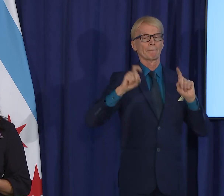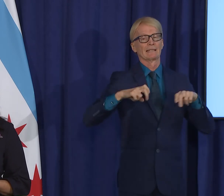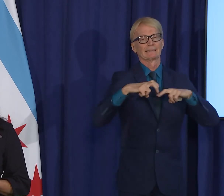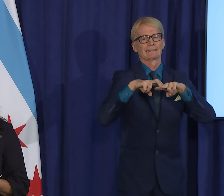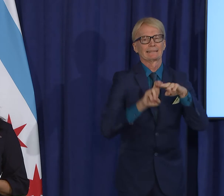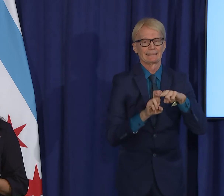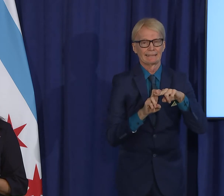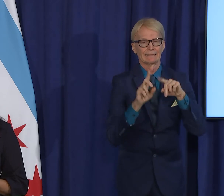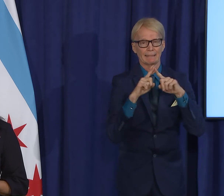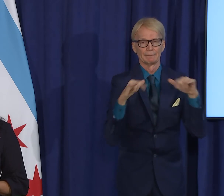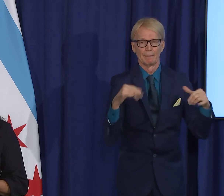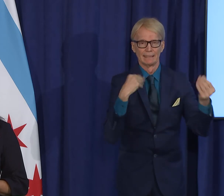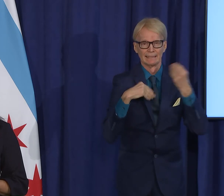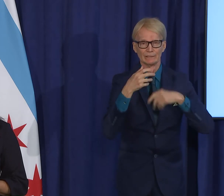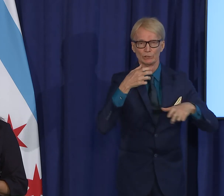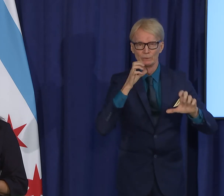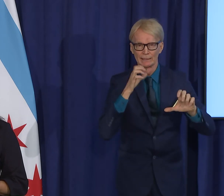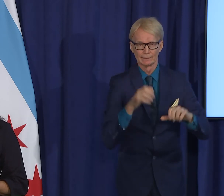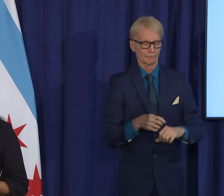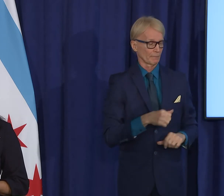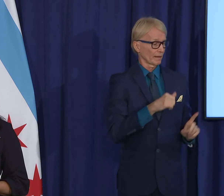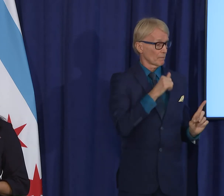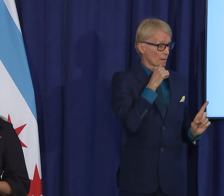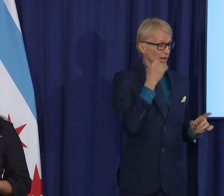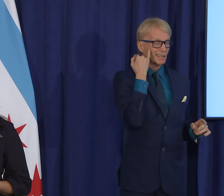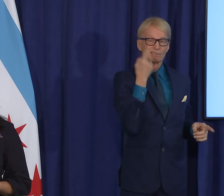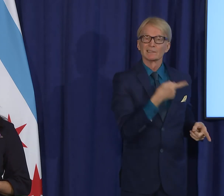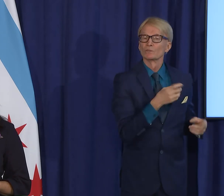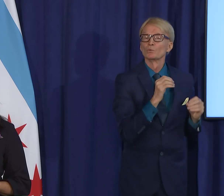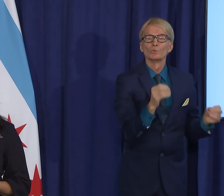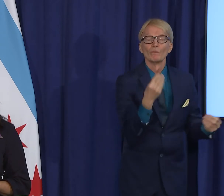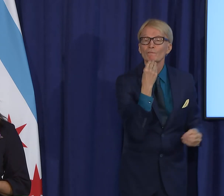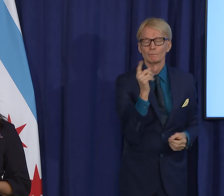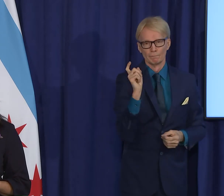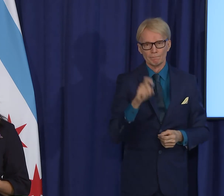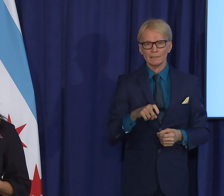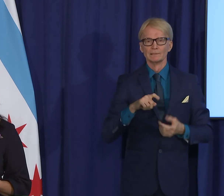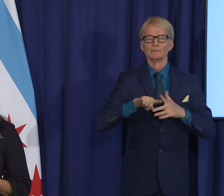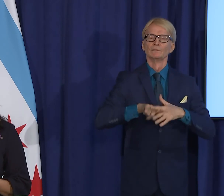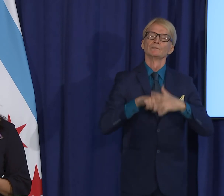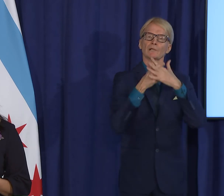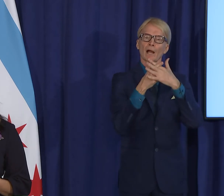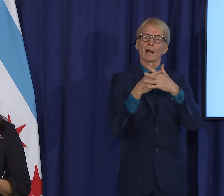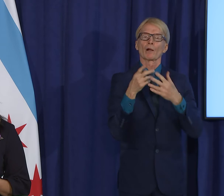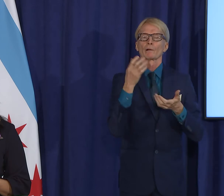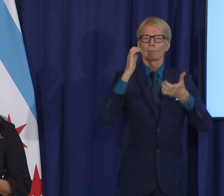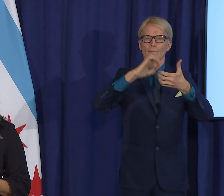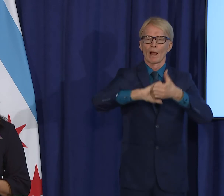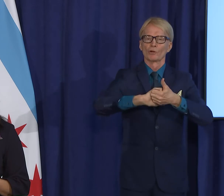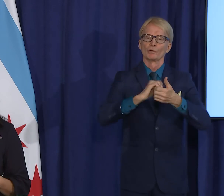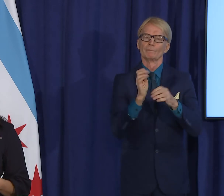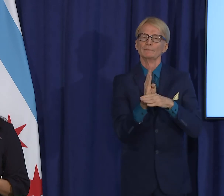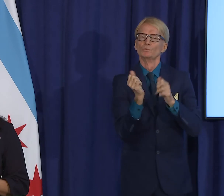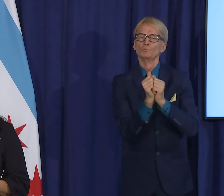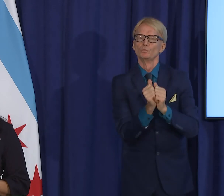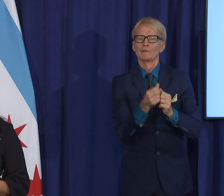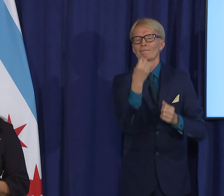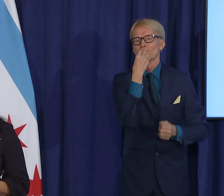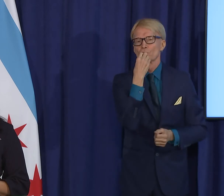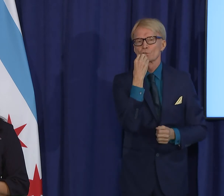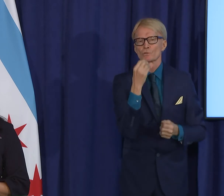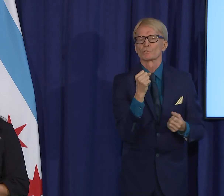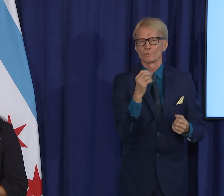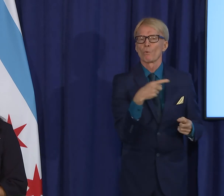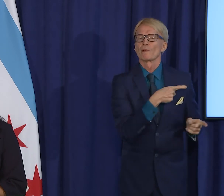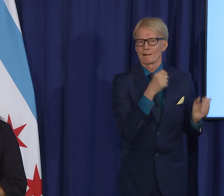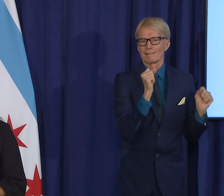And bars that don't serve food must have a food partner in order to ensure that they are also being allowed to